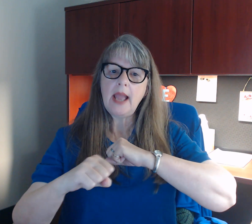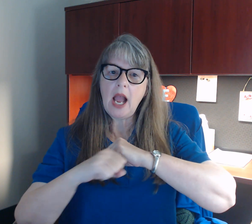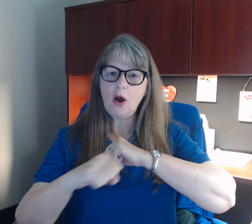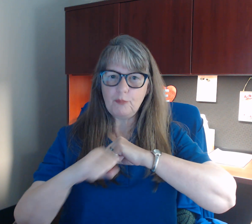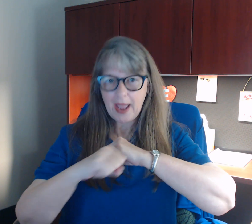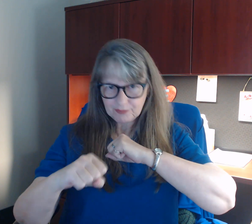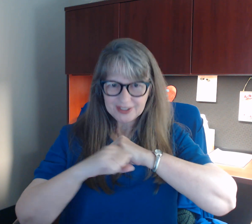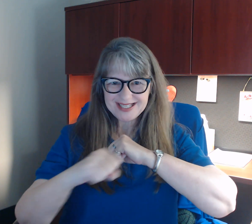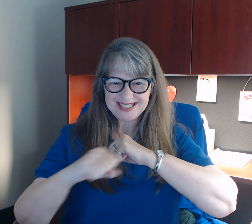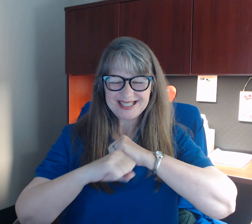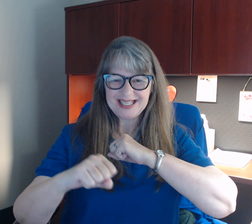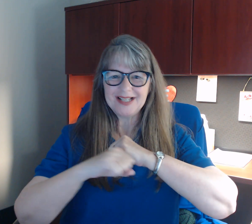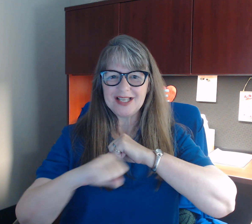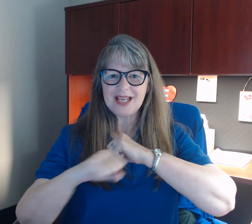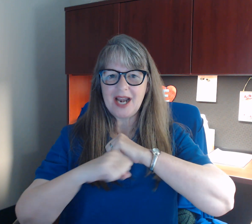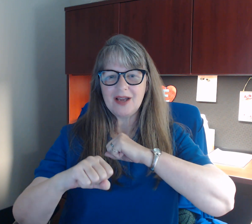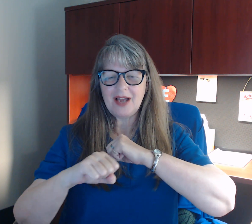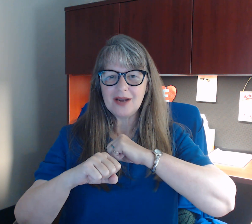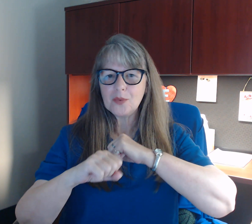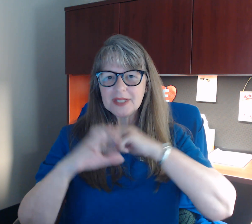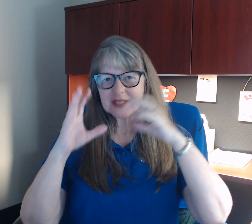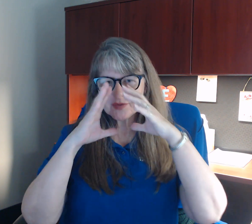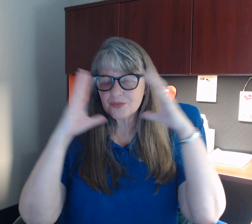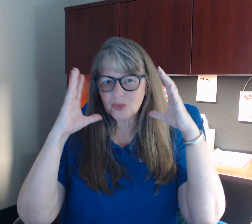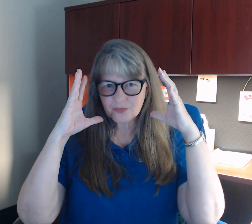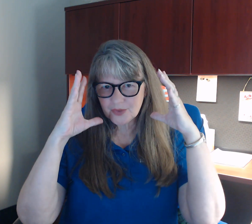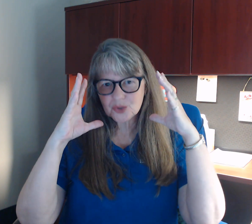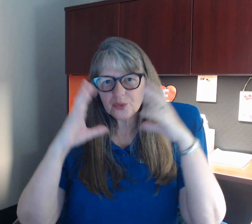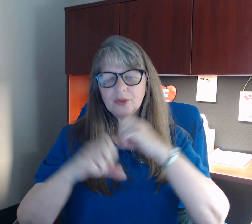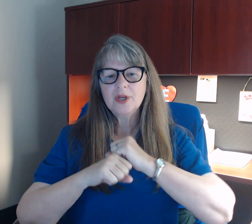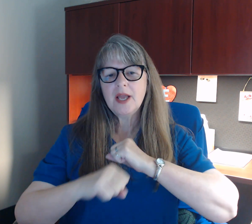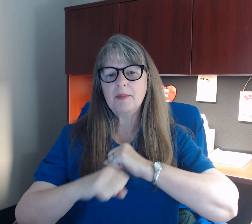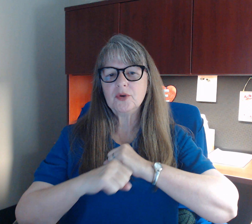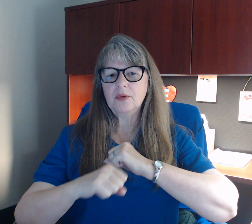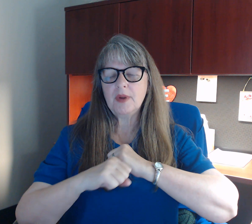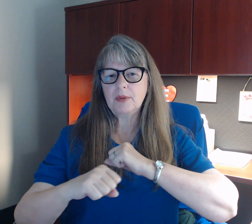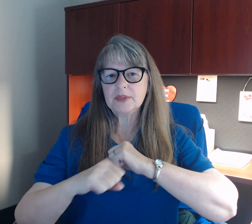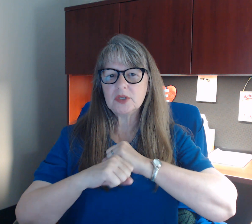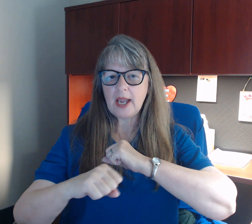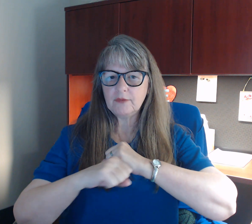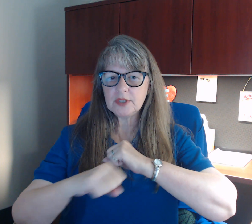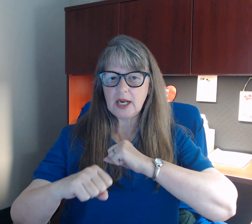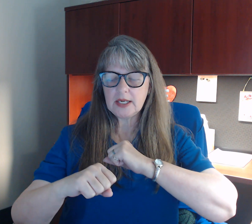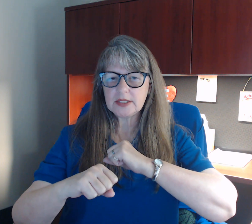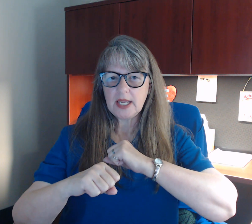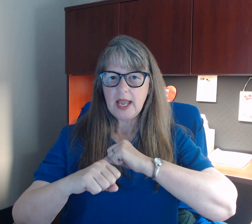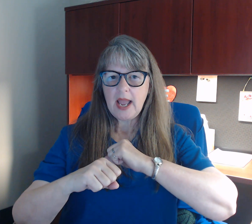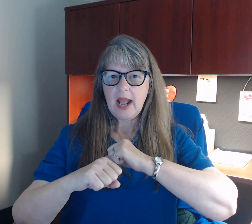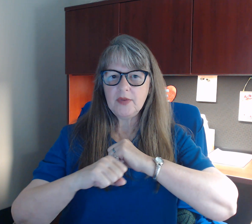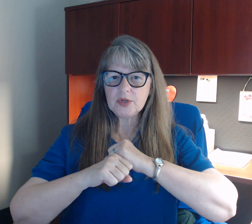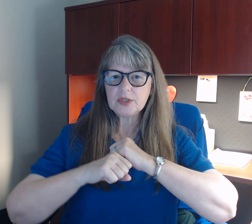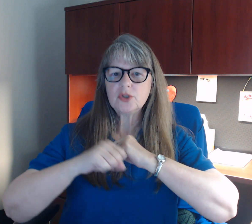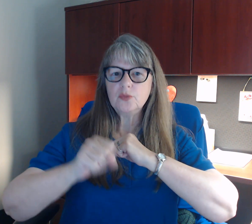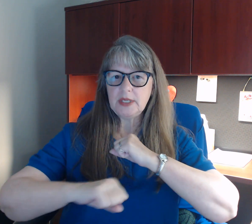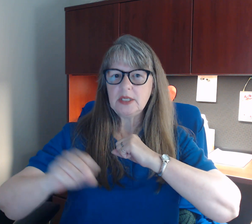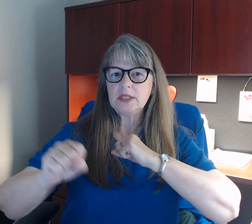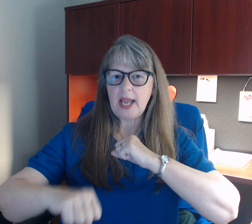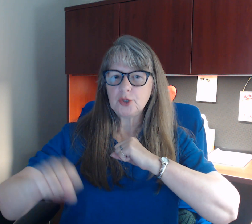out pamphlets in a sense. That's kind of, I always like to have some sort of visual help me to remember. This is advertise, and this is to